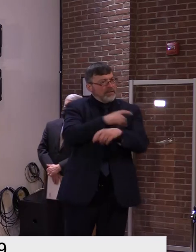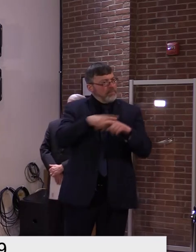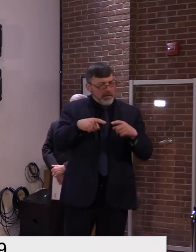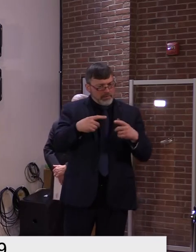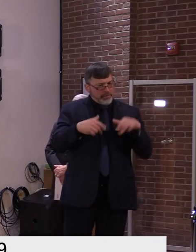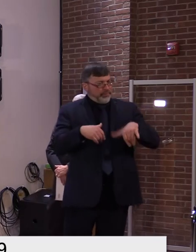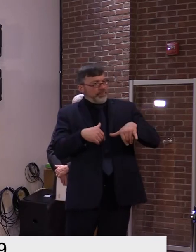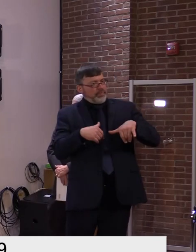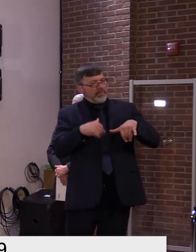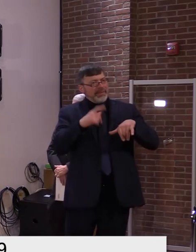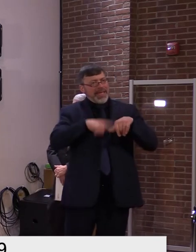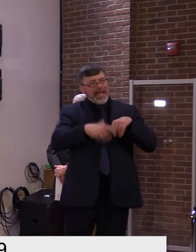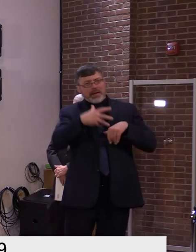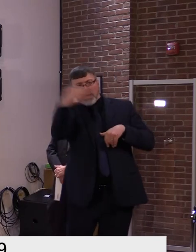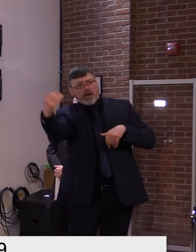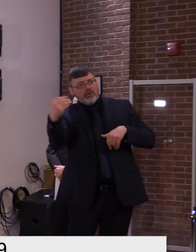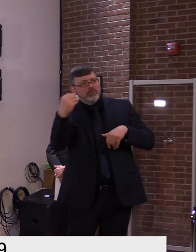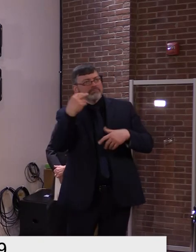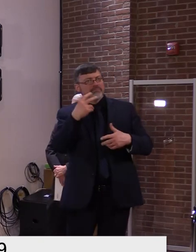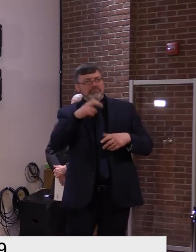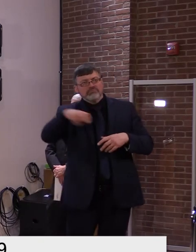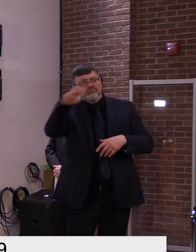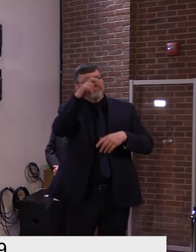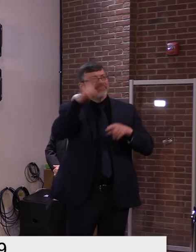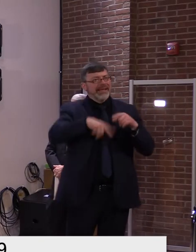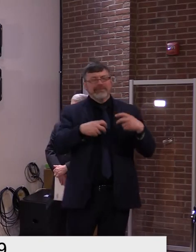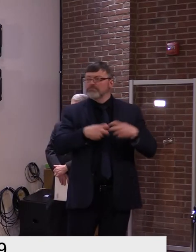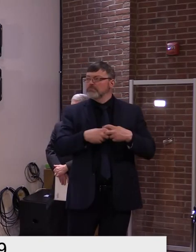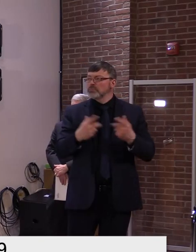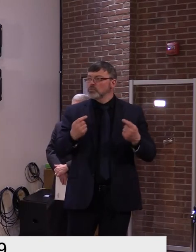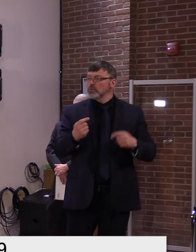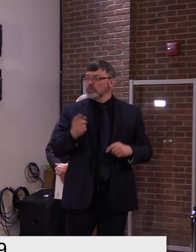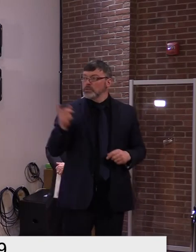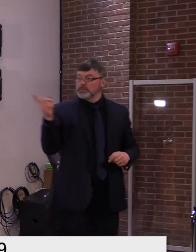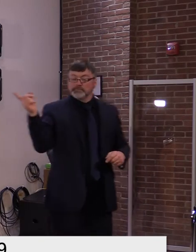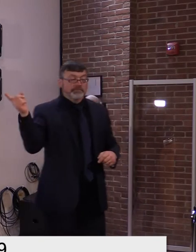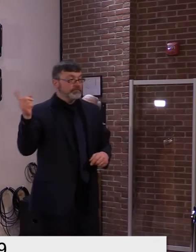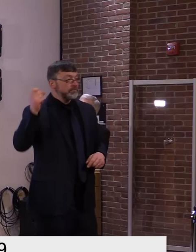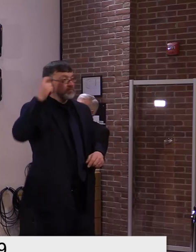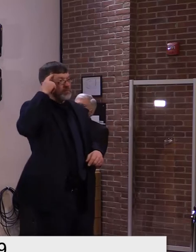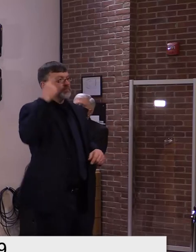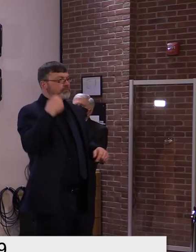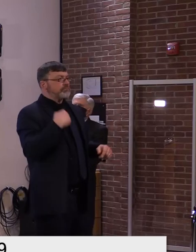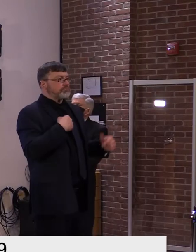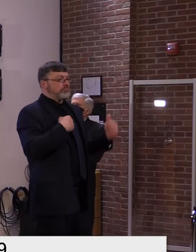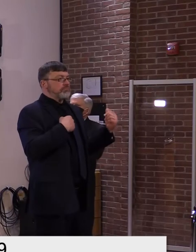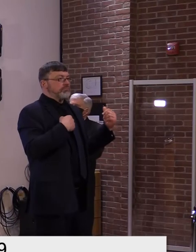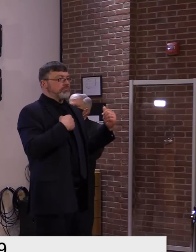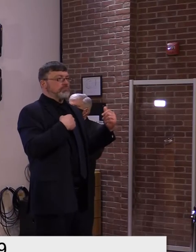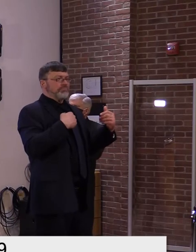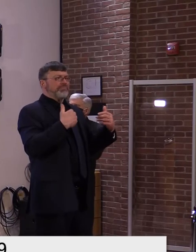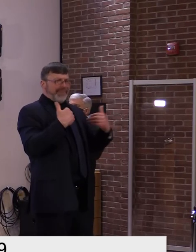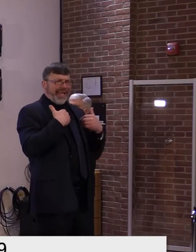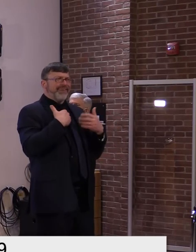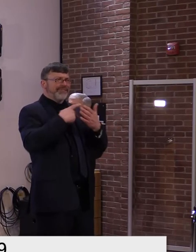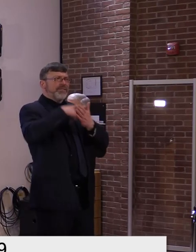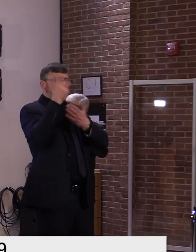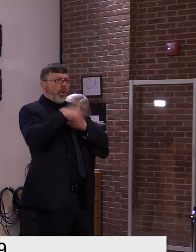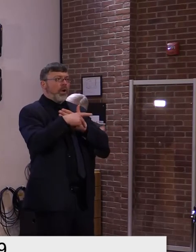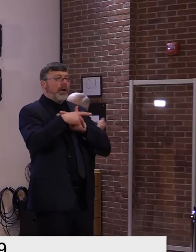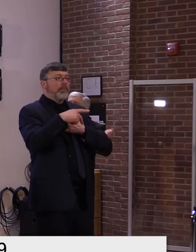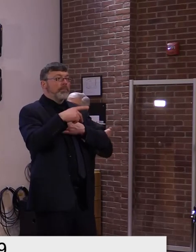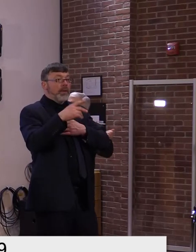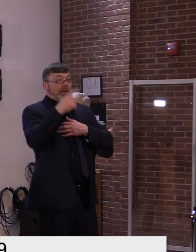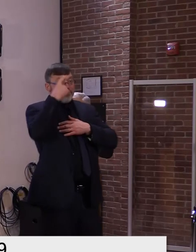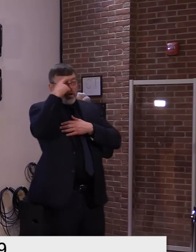know we have a program for the homebound, but I don't know if this is the same. Yeah, I would advise them to